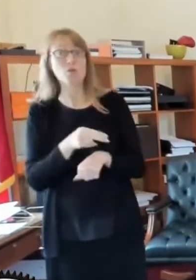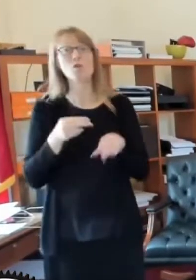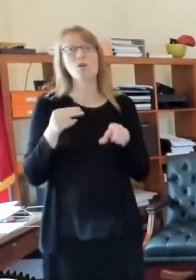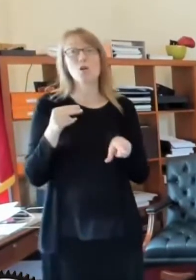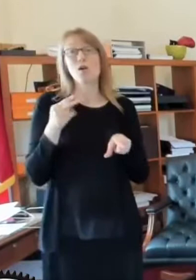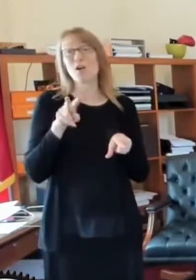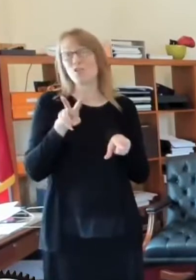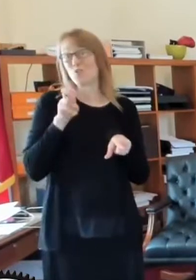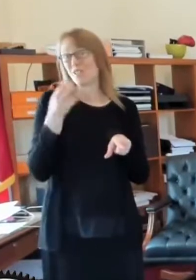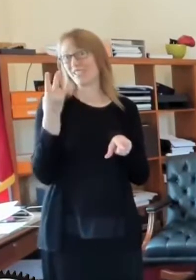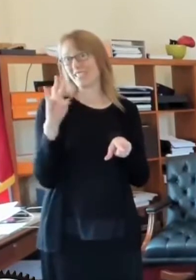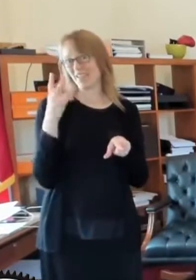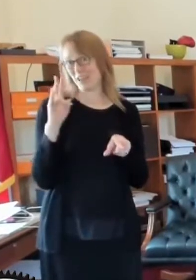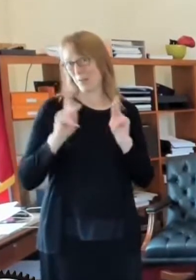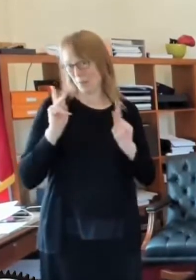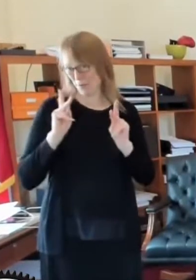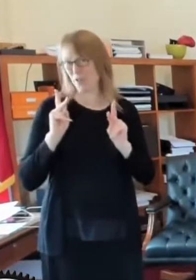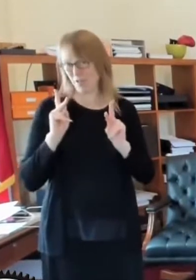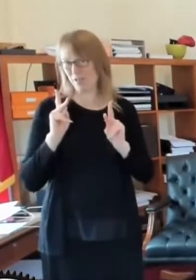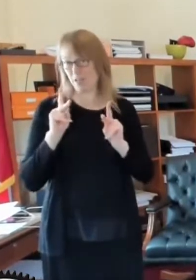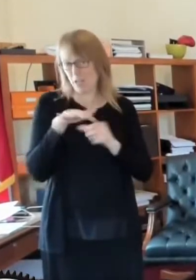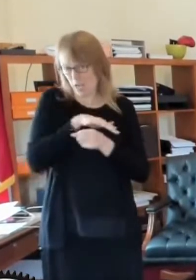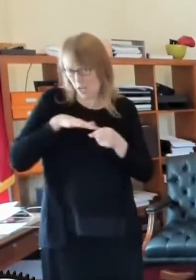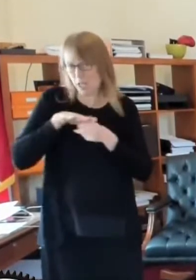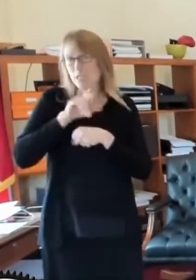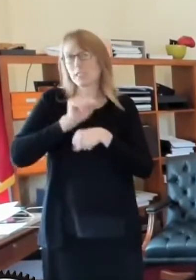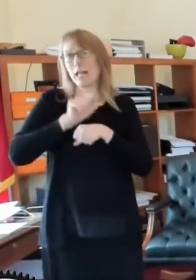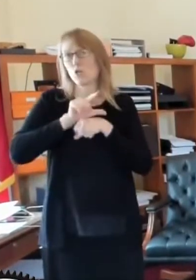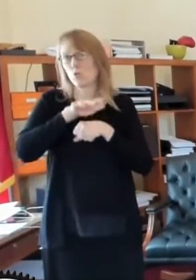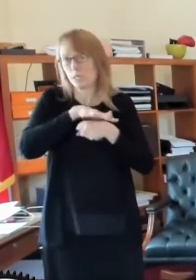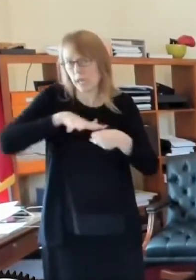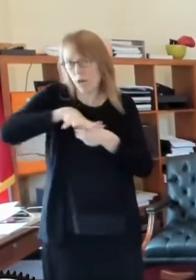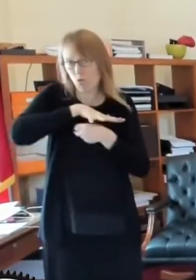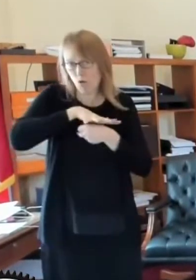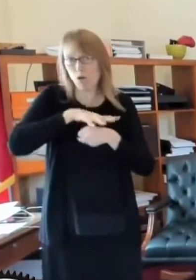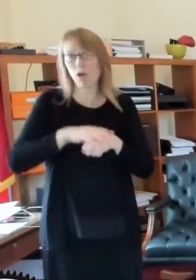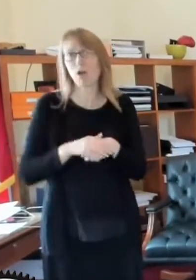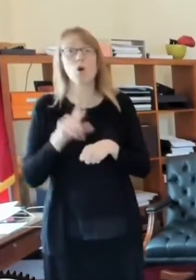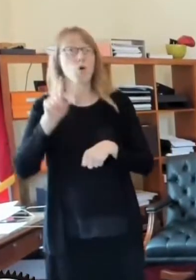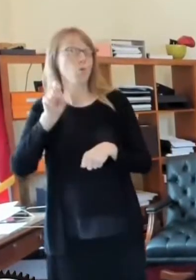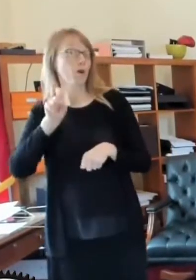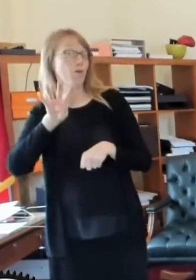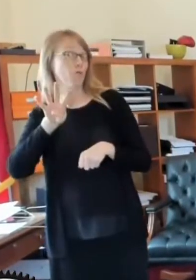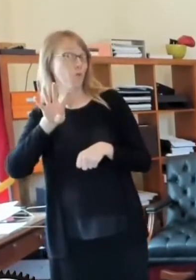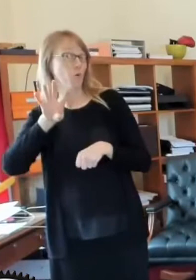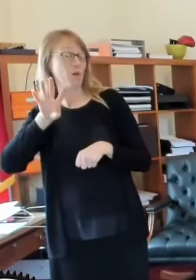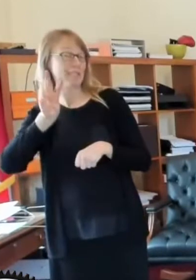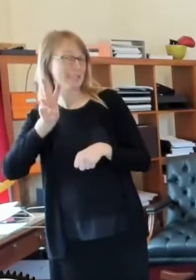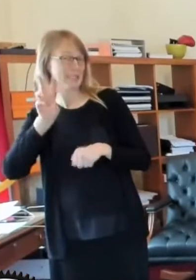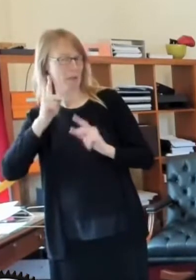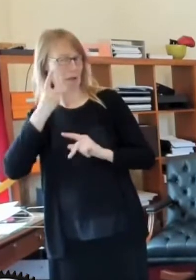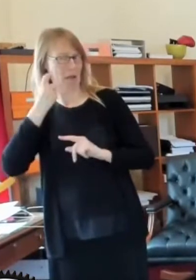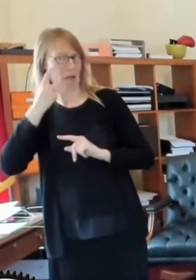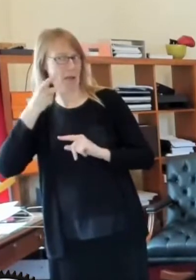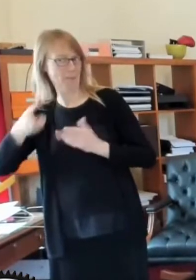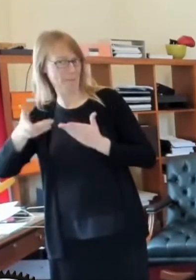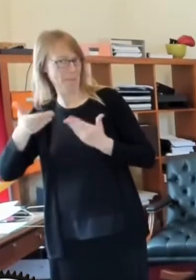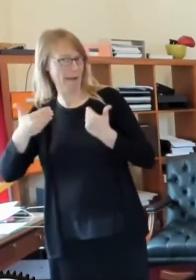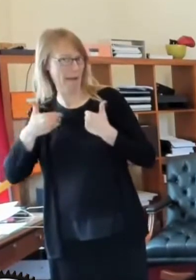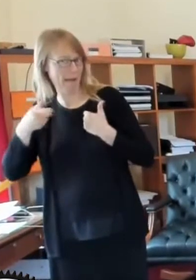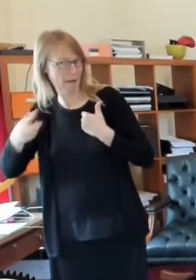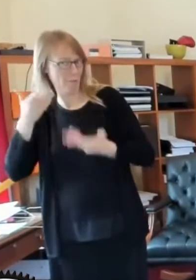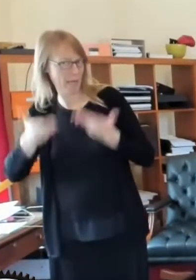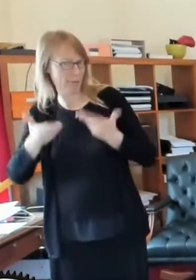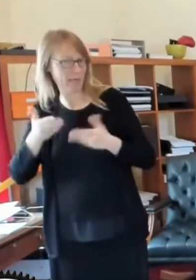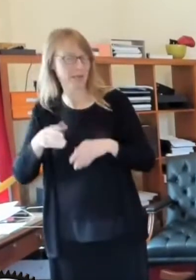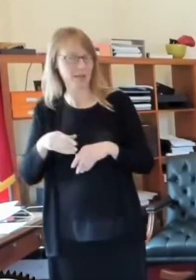confirmed COVID cases in the hospital in the region, 146 suspected for a total of 363. That's about the